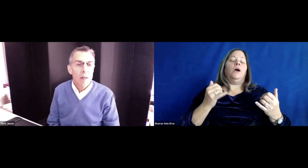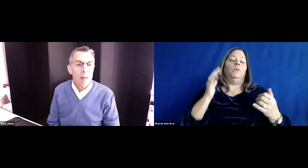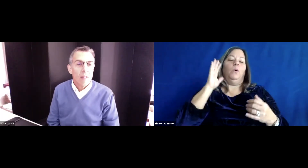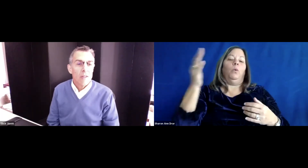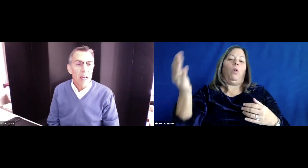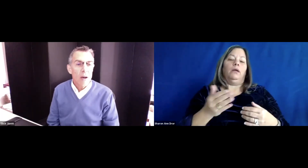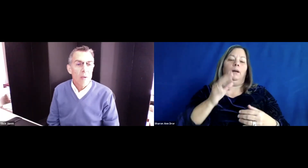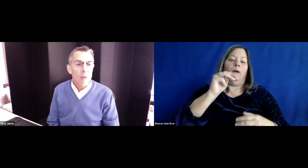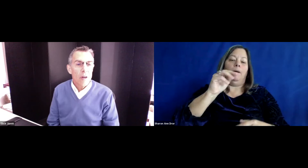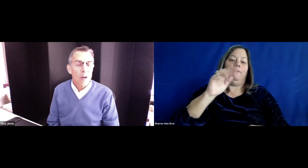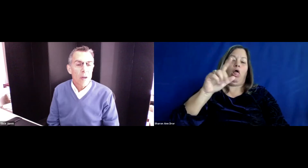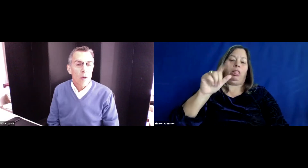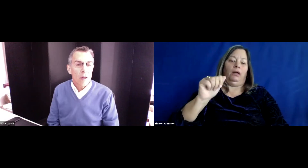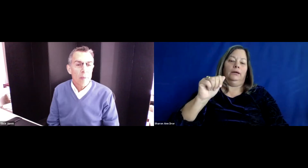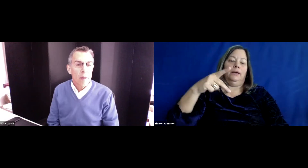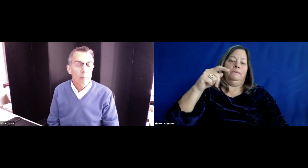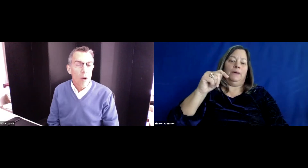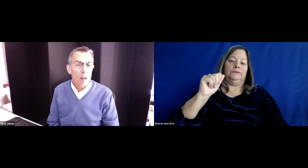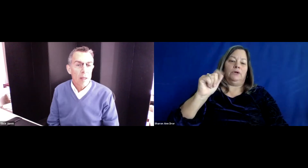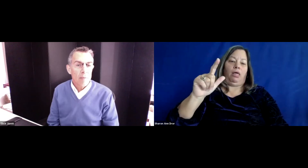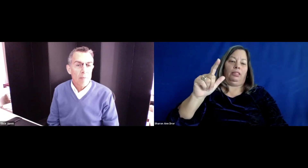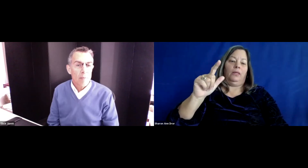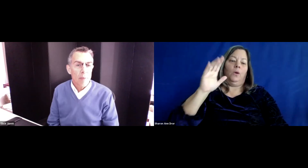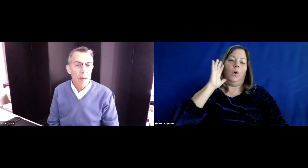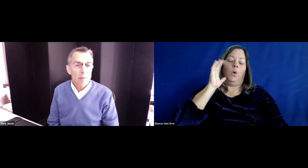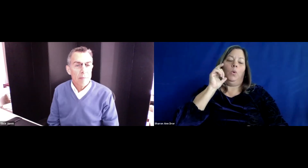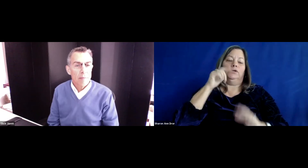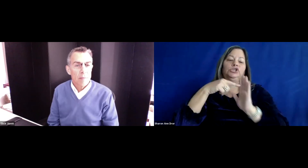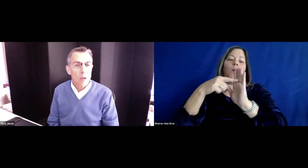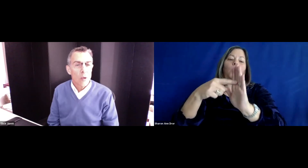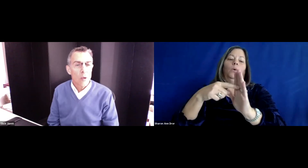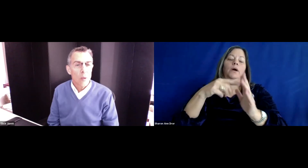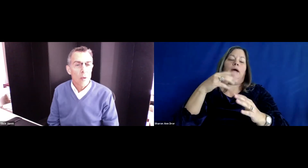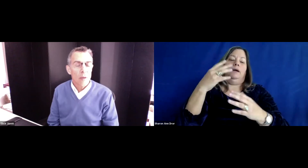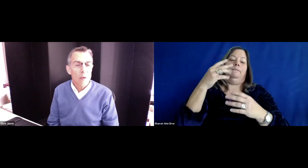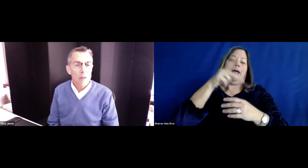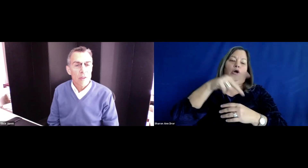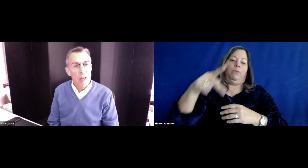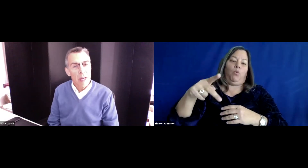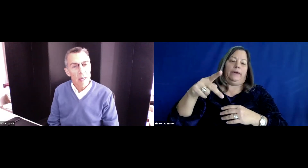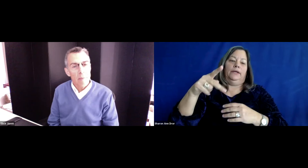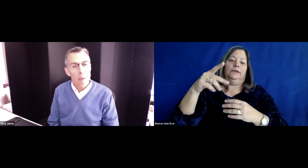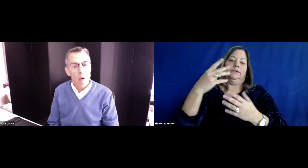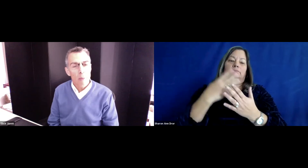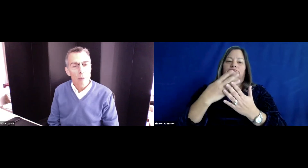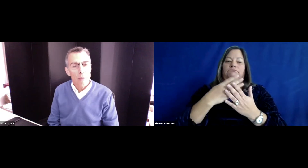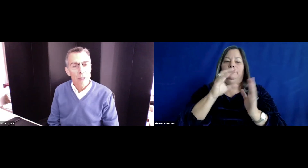So now we're going to welcome Marla Petal, who will give us a PowerPoint